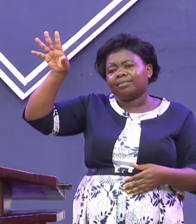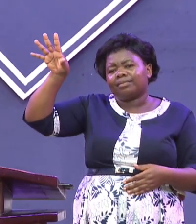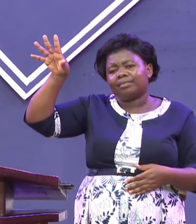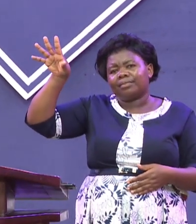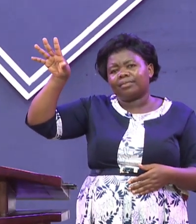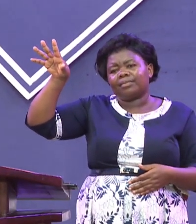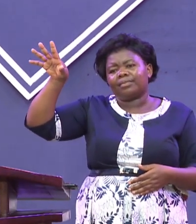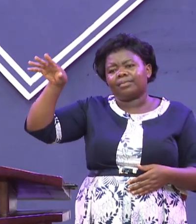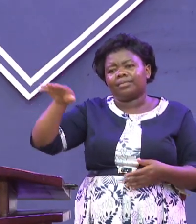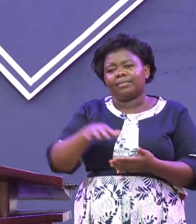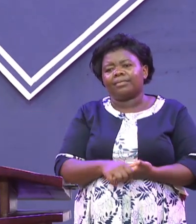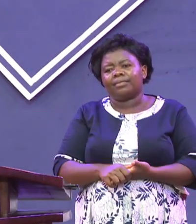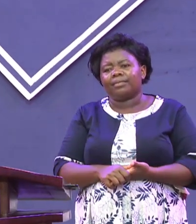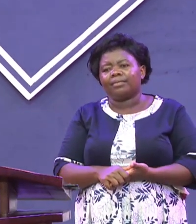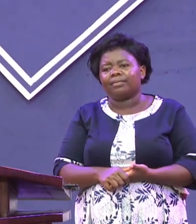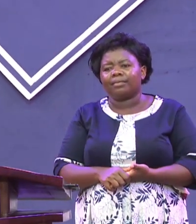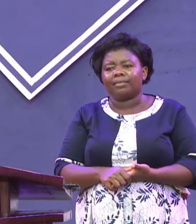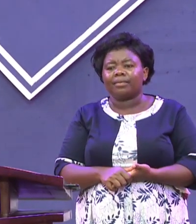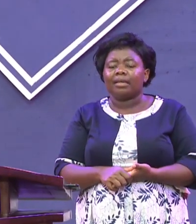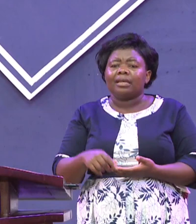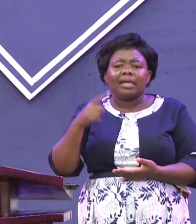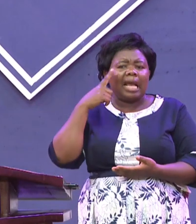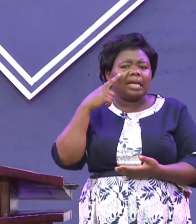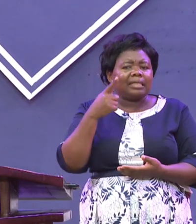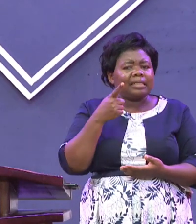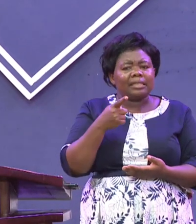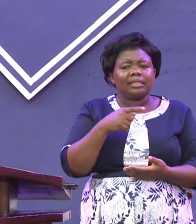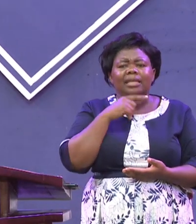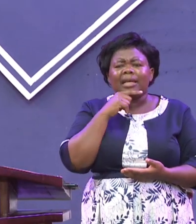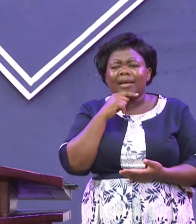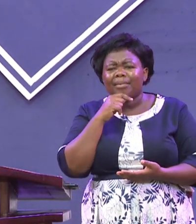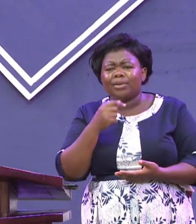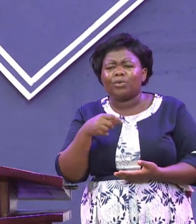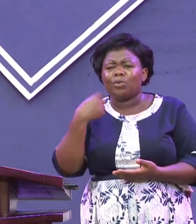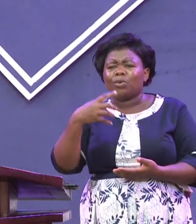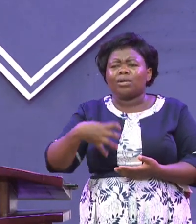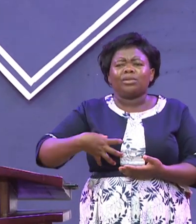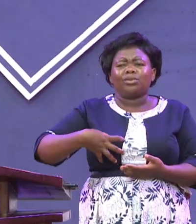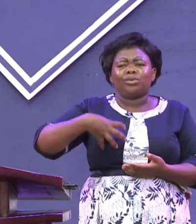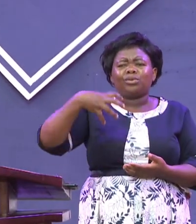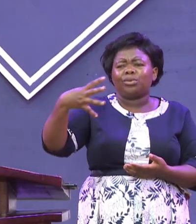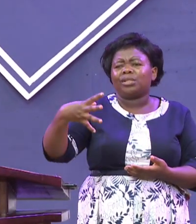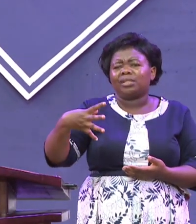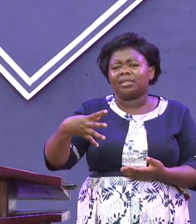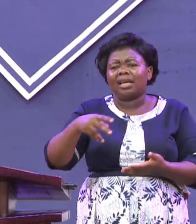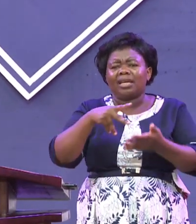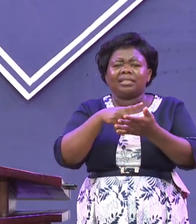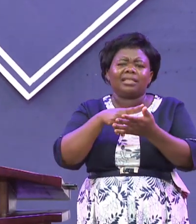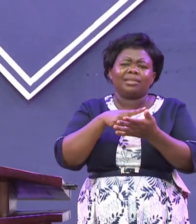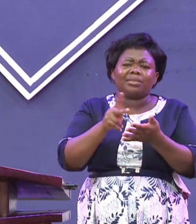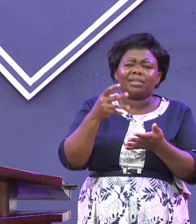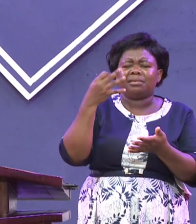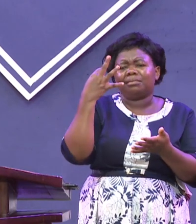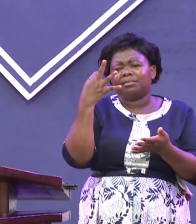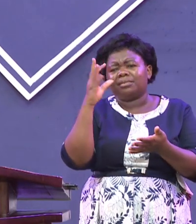unyo msajyo yalina milio isenta asoboro kubanga wese. Na ulira milio ni binanga asasudeko babi satu,